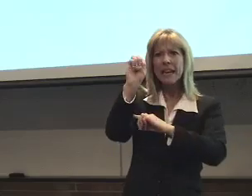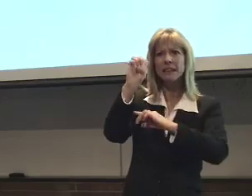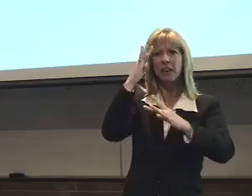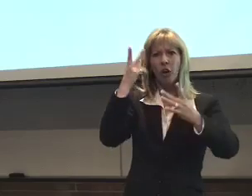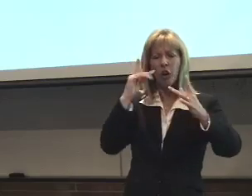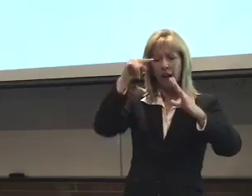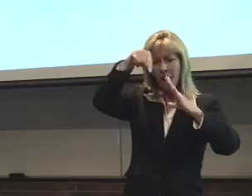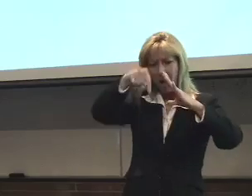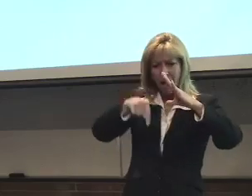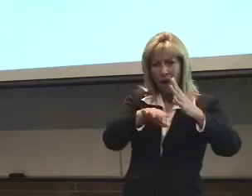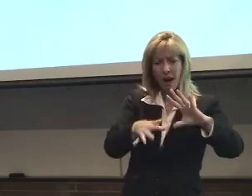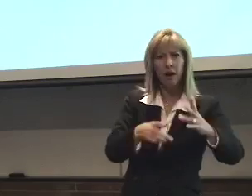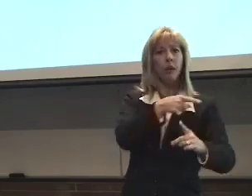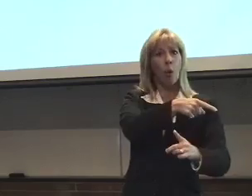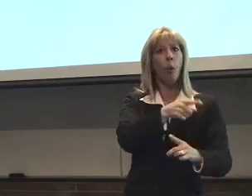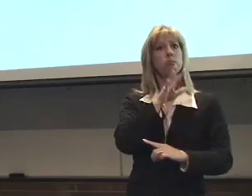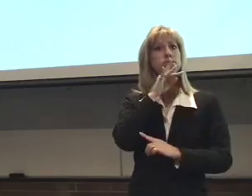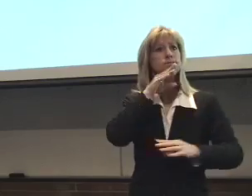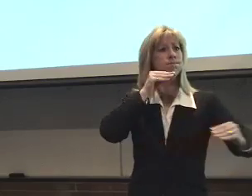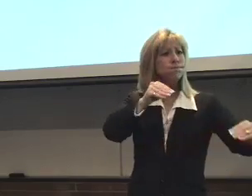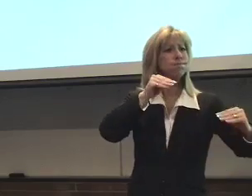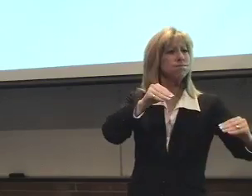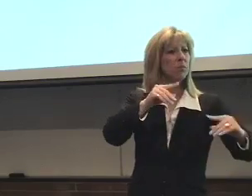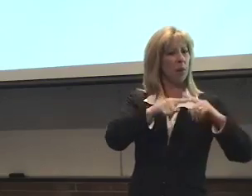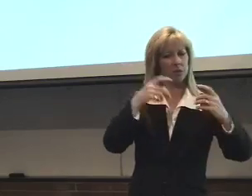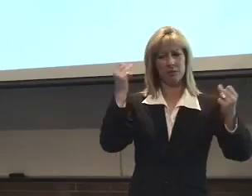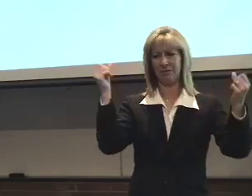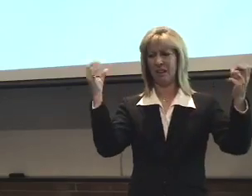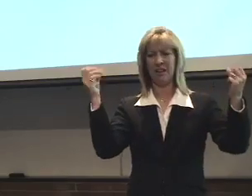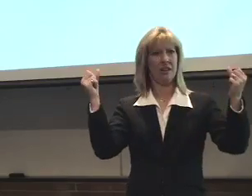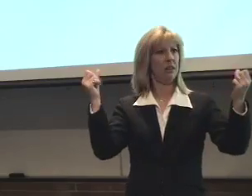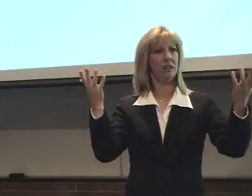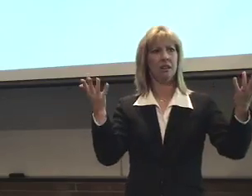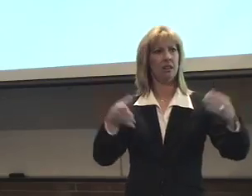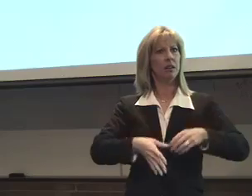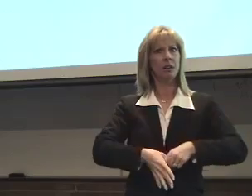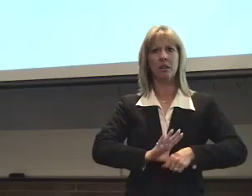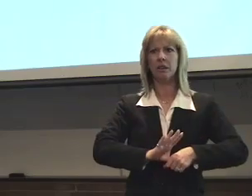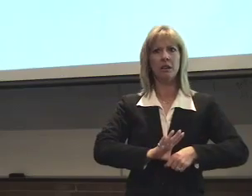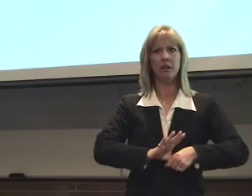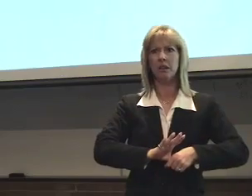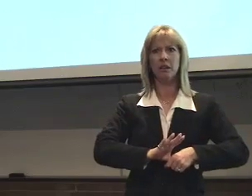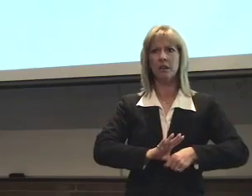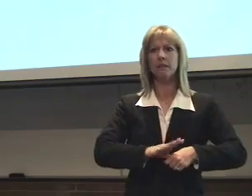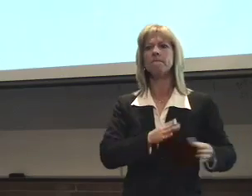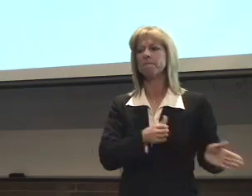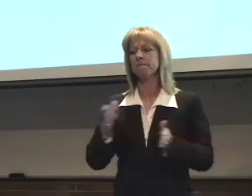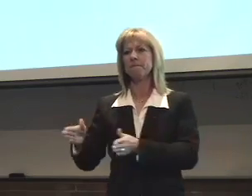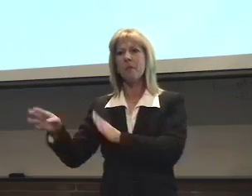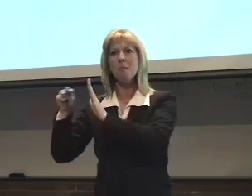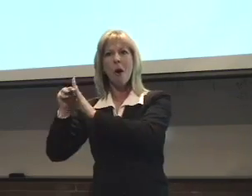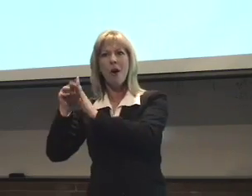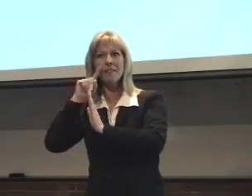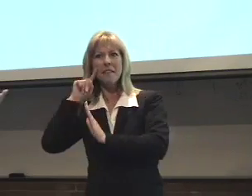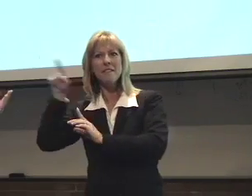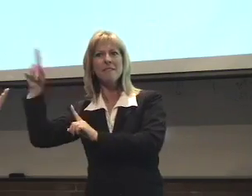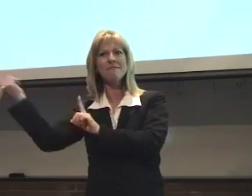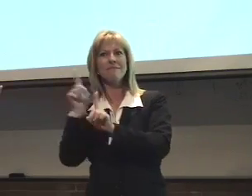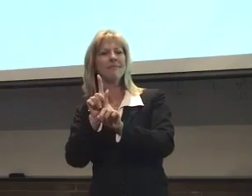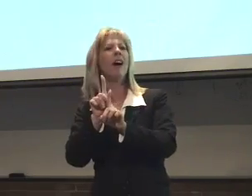get out in American Sign Language. The ASL model would be able to do that so that it didn't keep the curriculum down, it really opened it up for everybody.